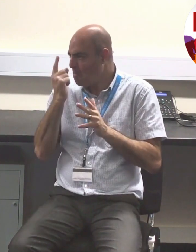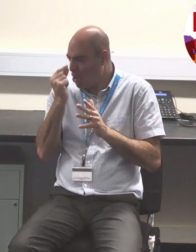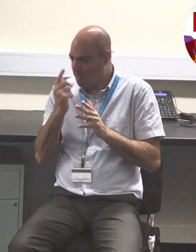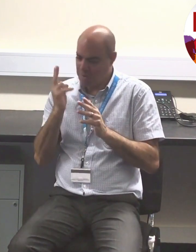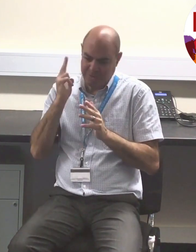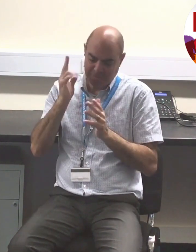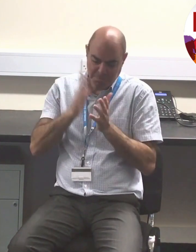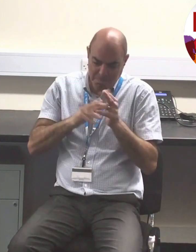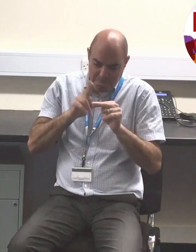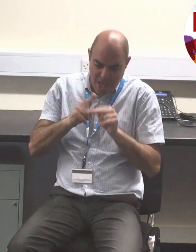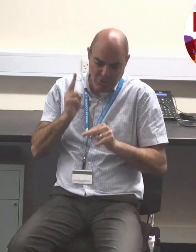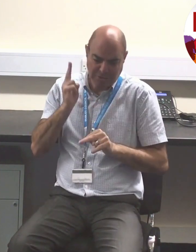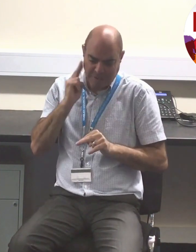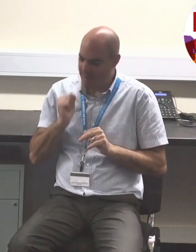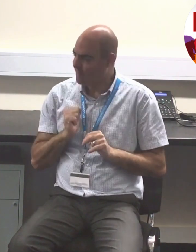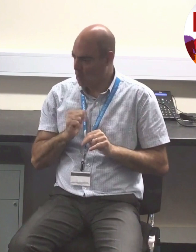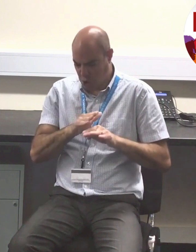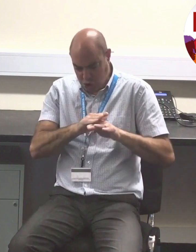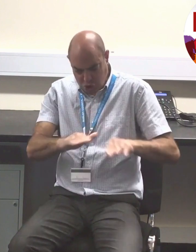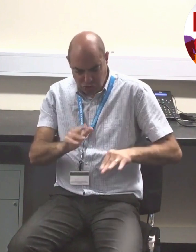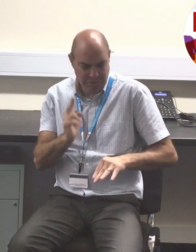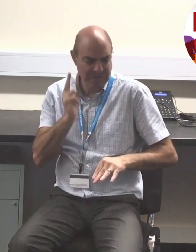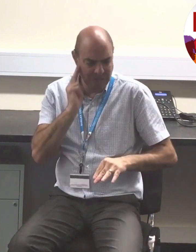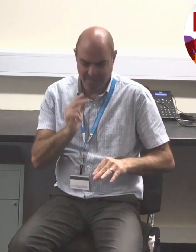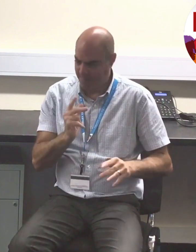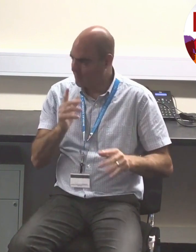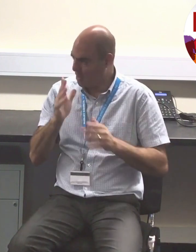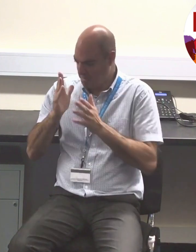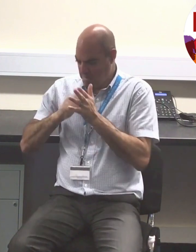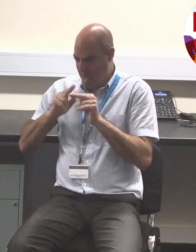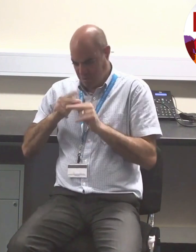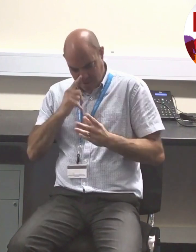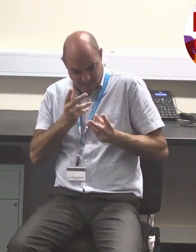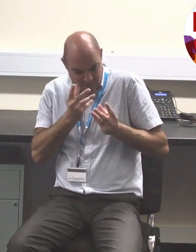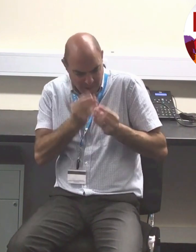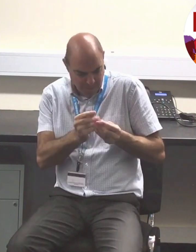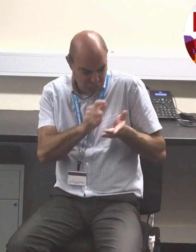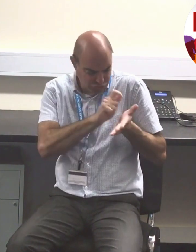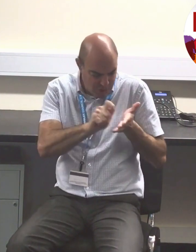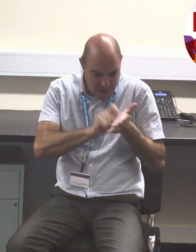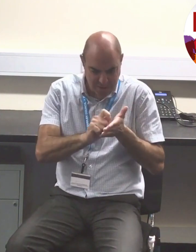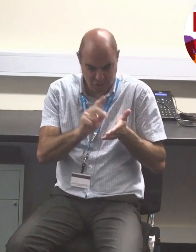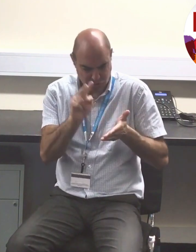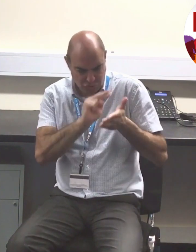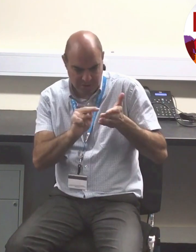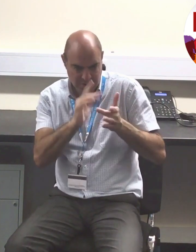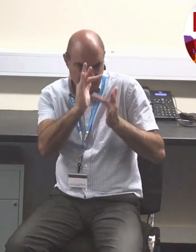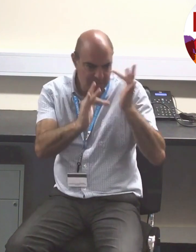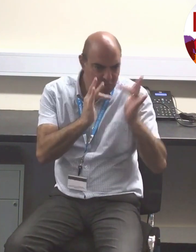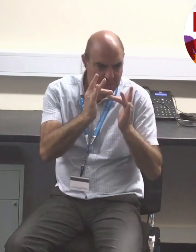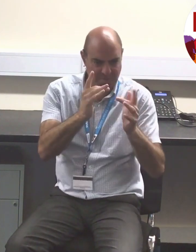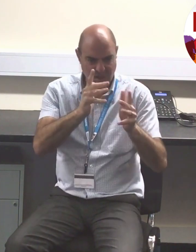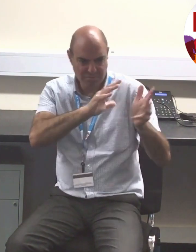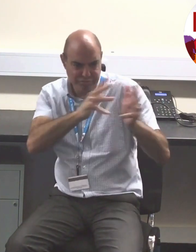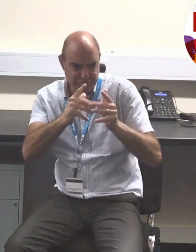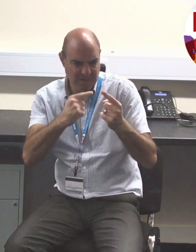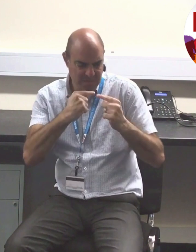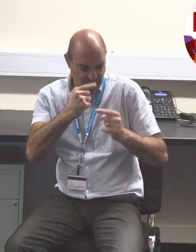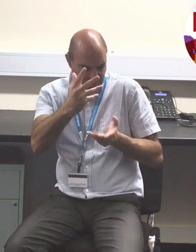to catch up. And it's always seen where if you've got deaf parents with a deaf child, because they have a shared language,